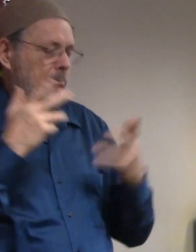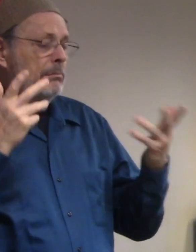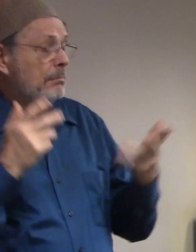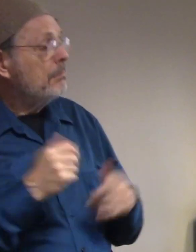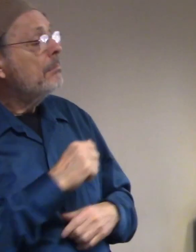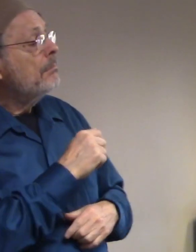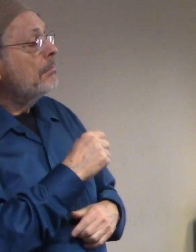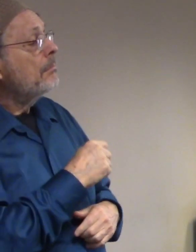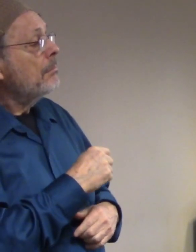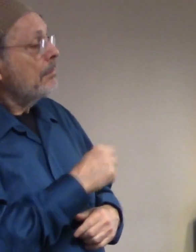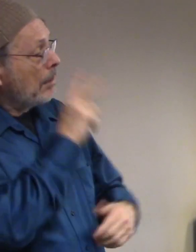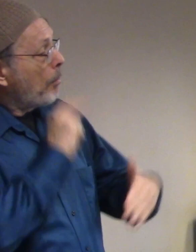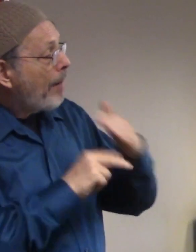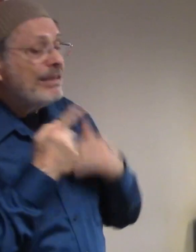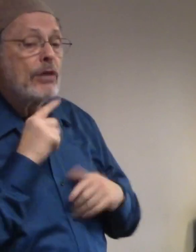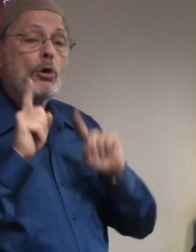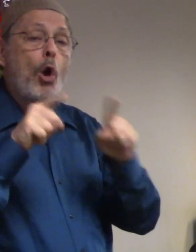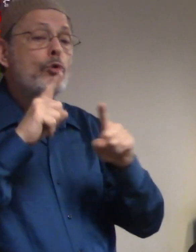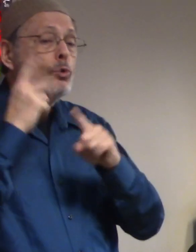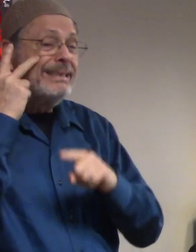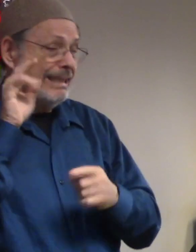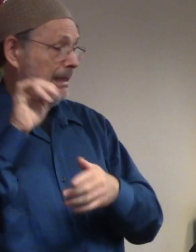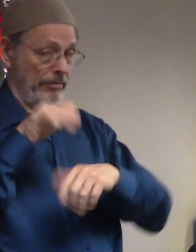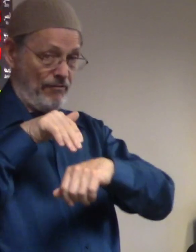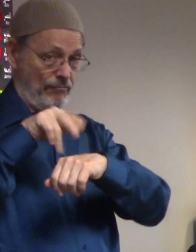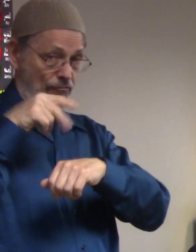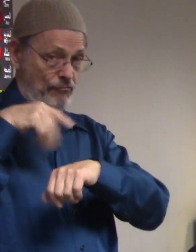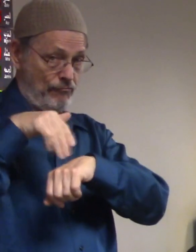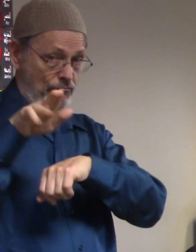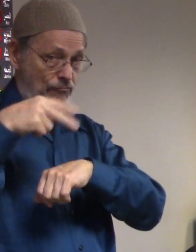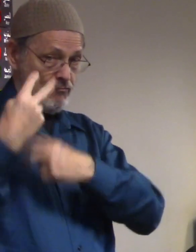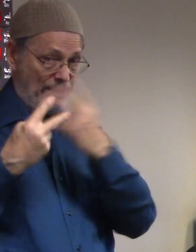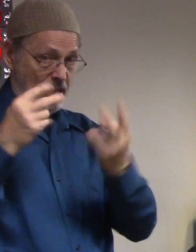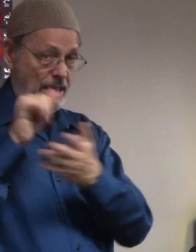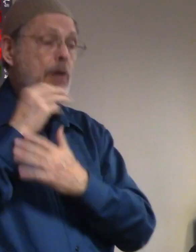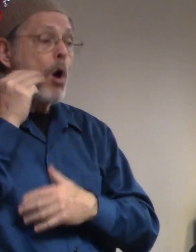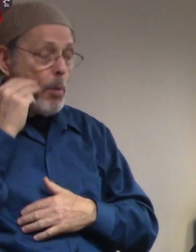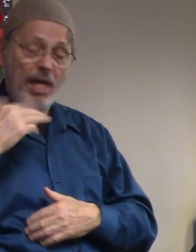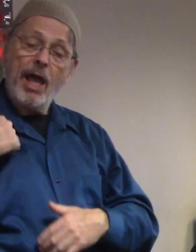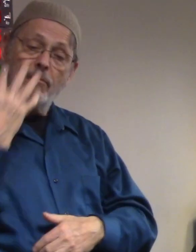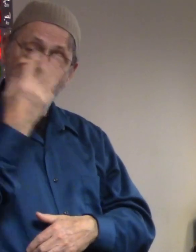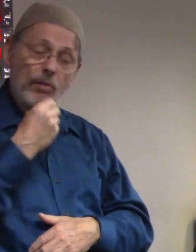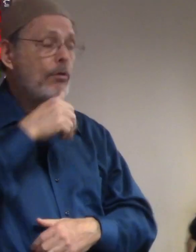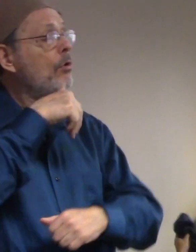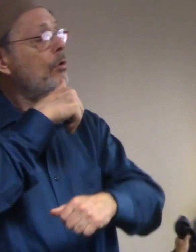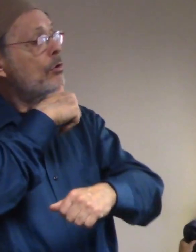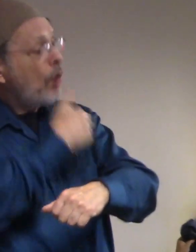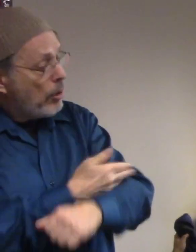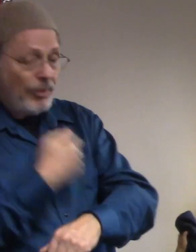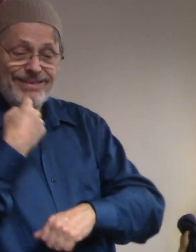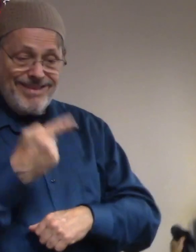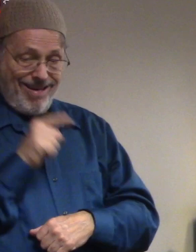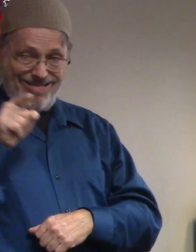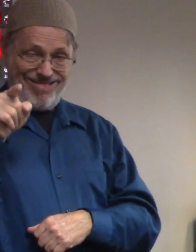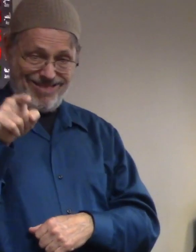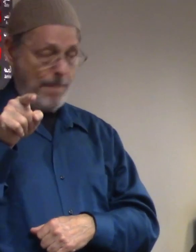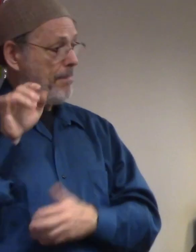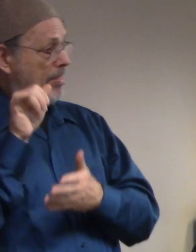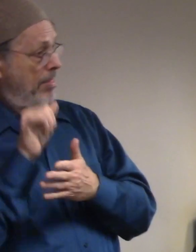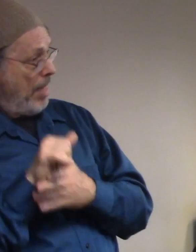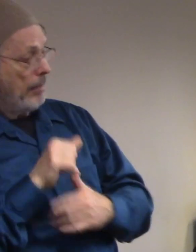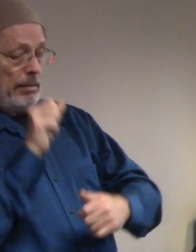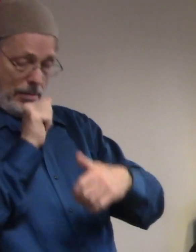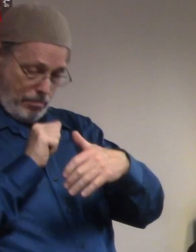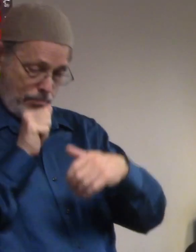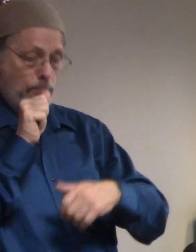the house of Fulan. They're a noble family. They have a daughter. Tell them Rasulullah sallallahu alaihi wasallam sent you and to give their daughter's